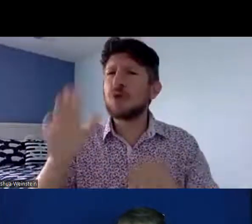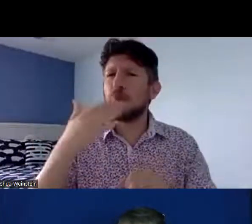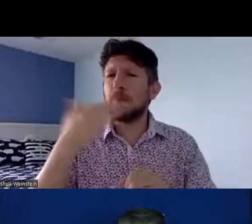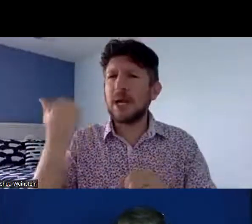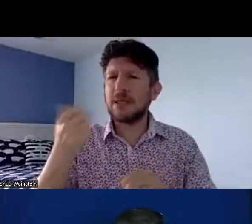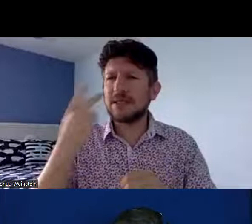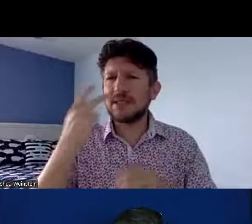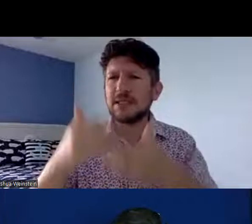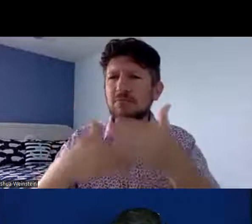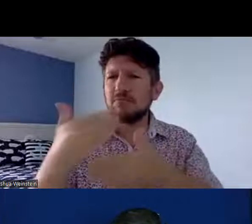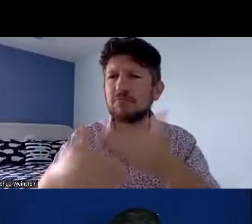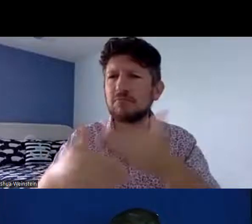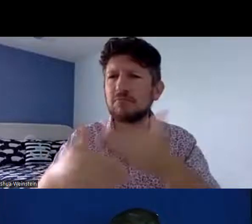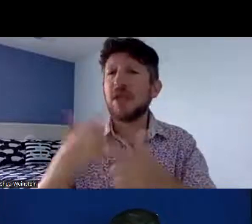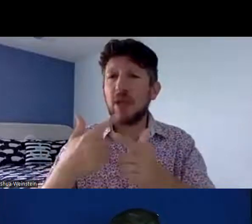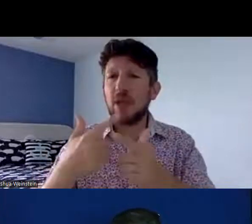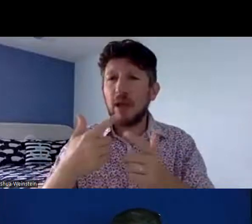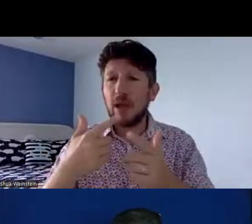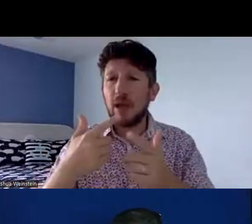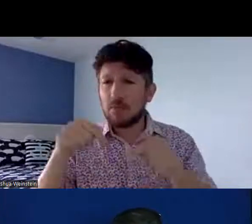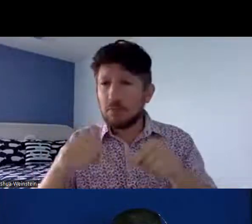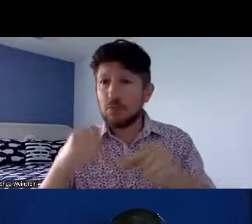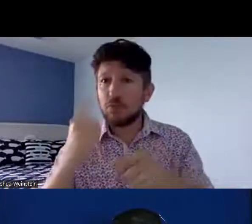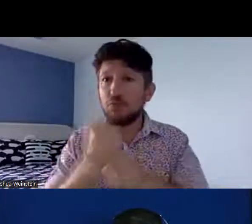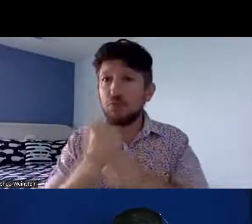So we're trying our best